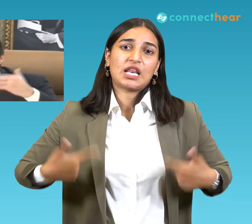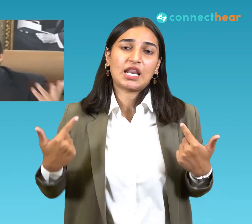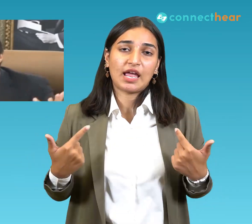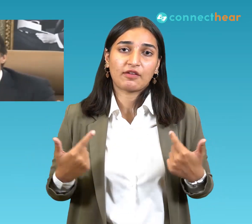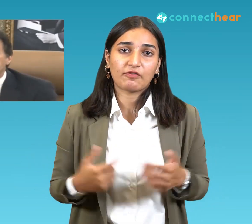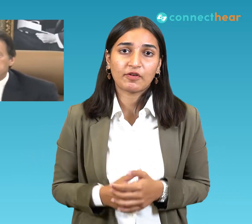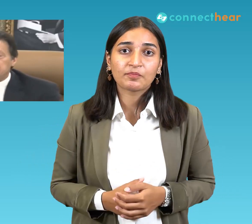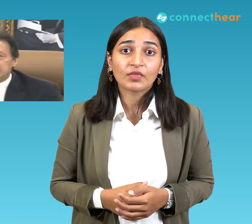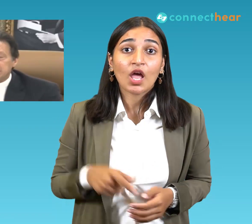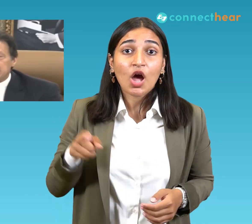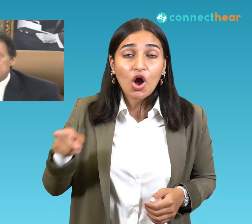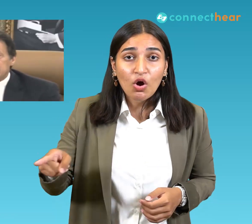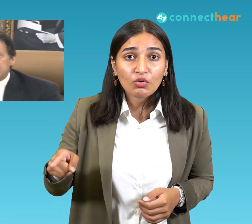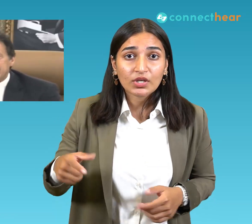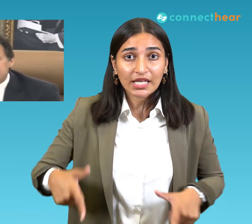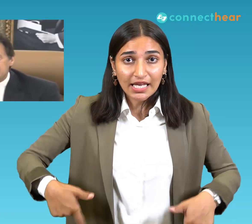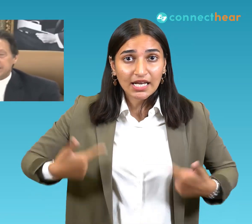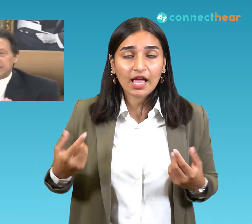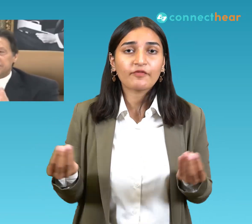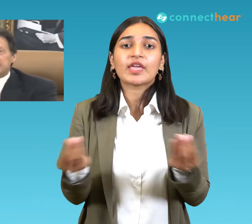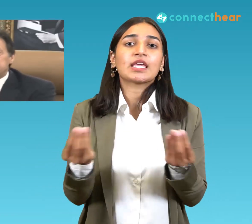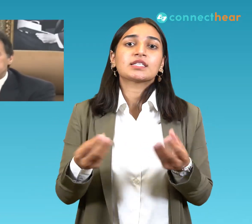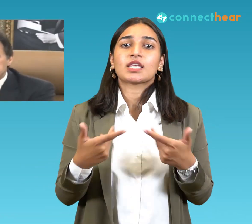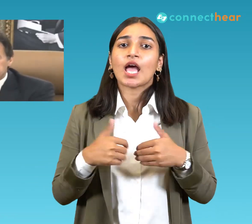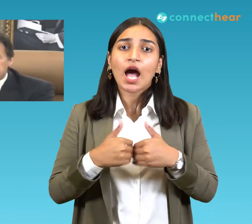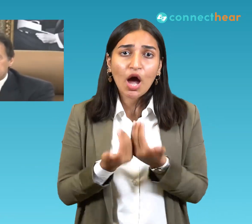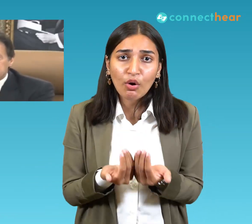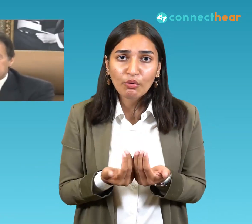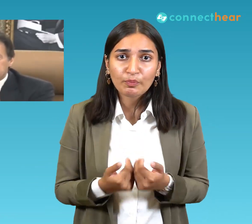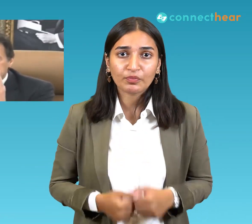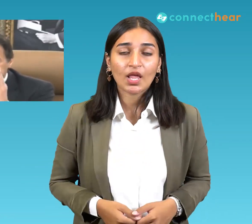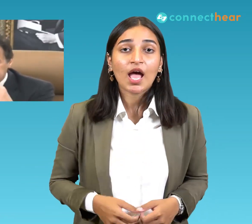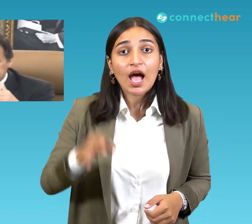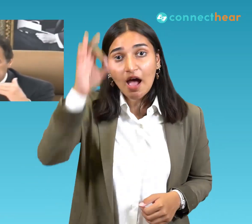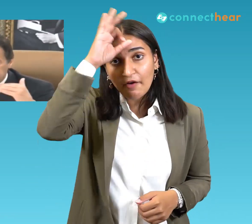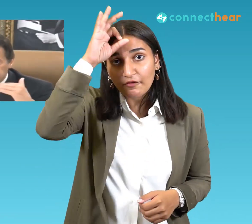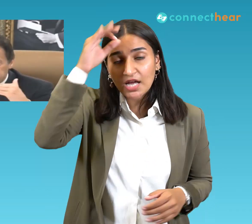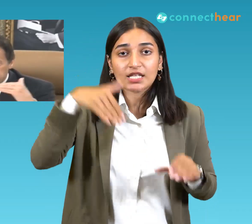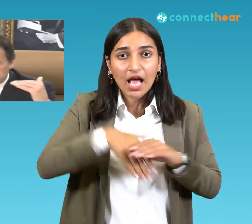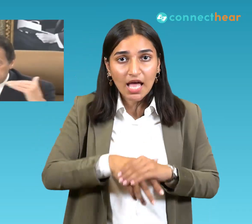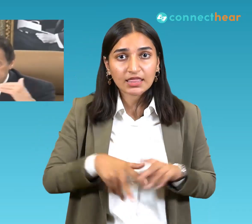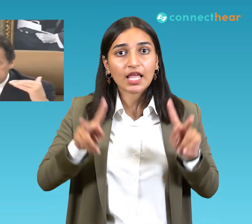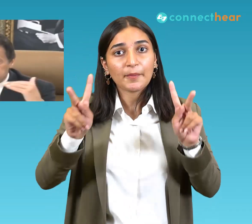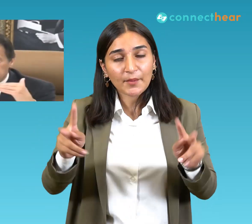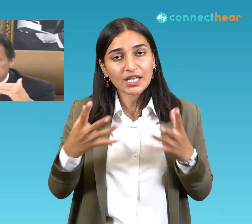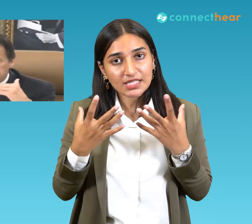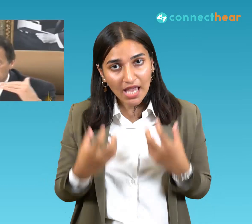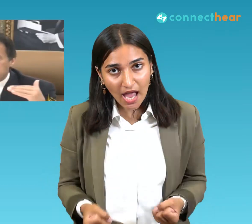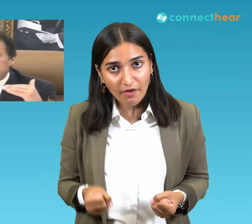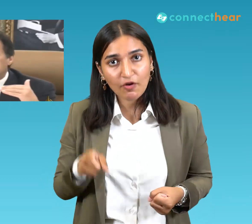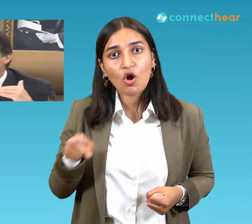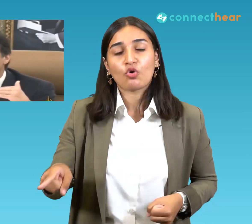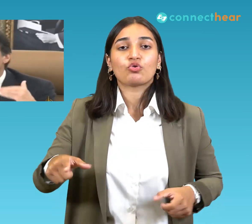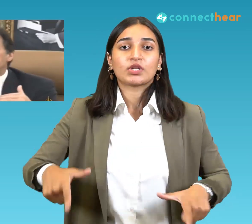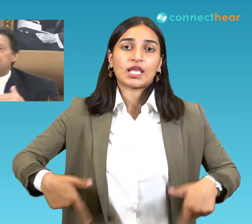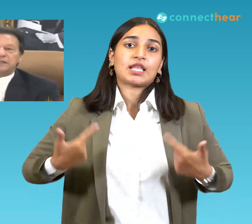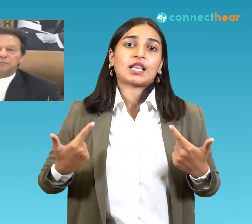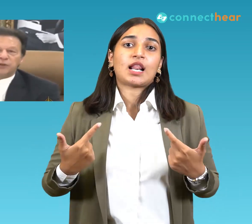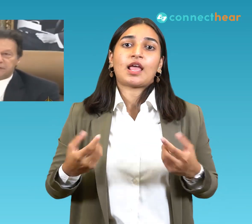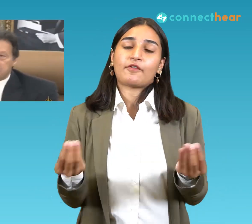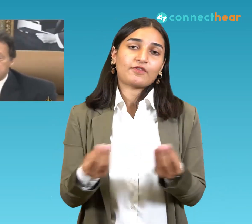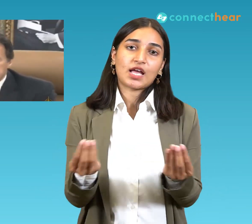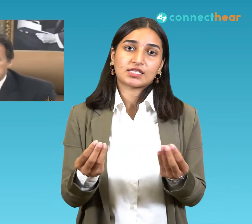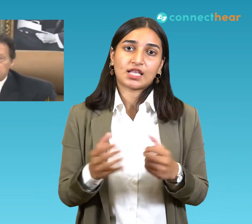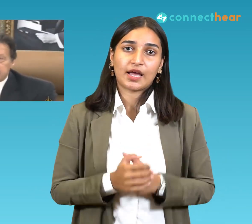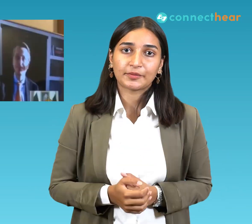give employment to the people there is if there is peace in Afghanistan, and the adjoining areas will benefit the